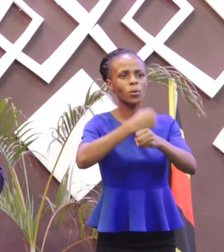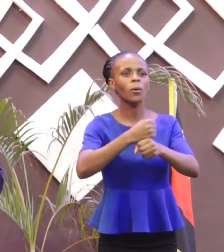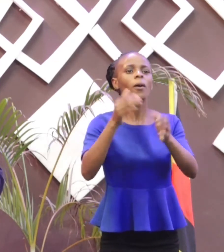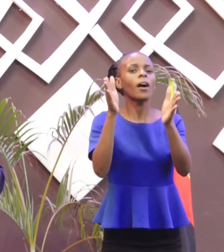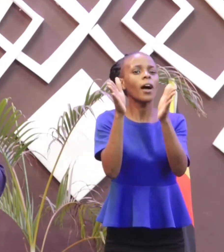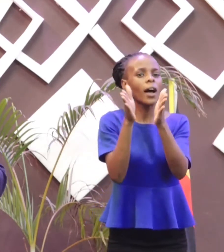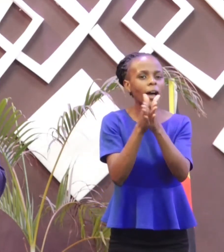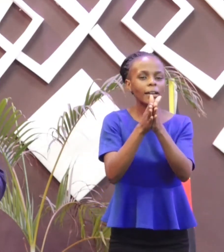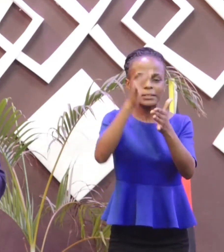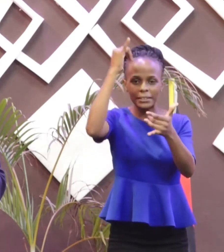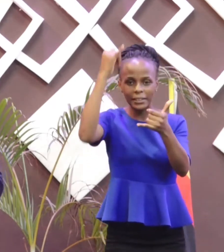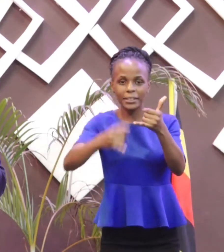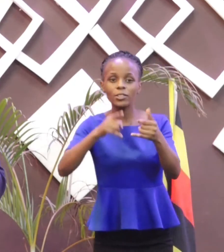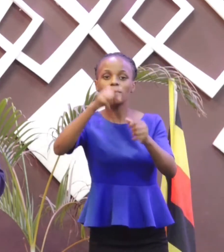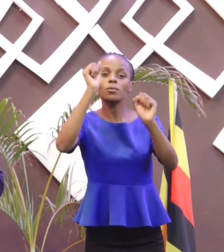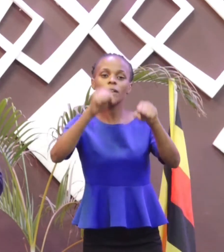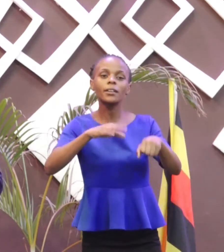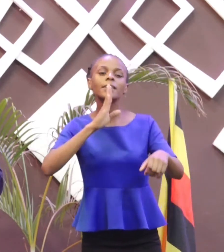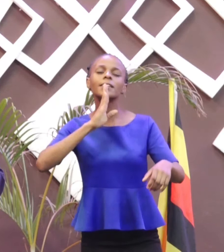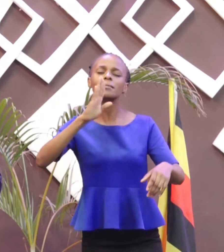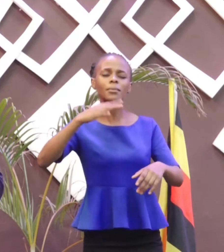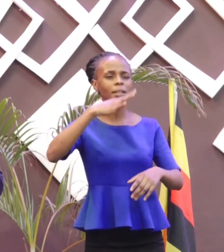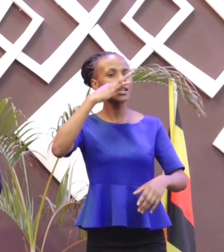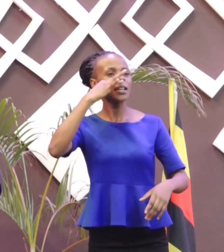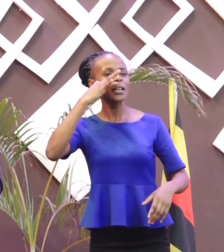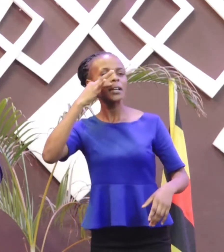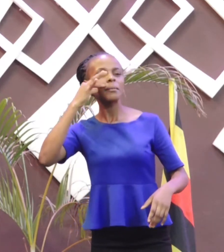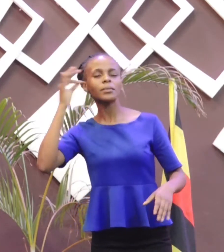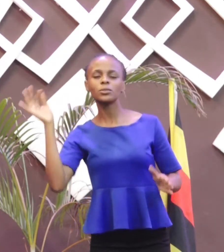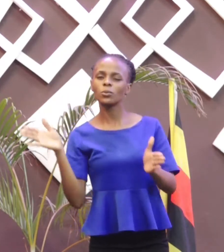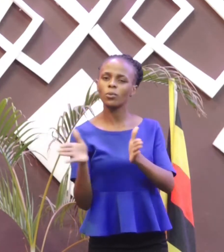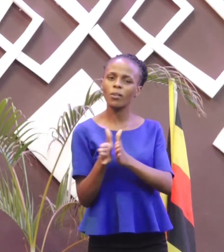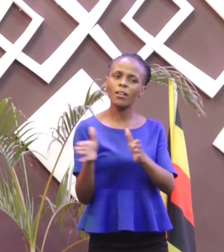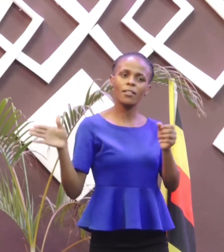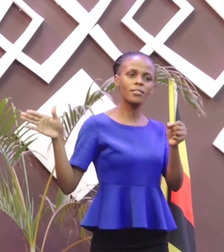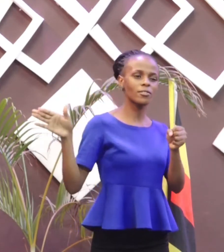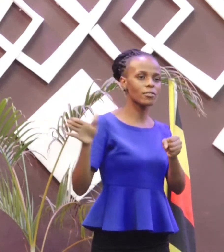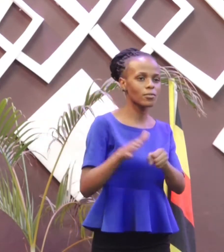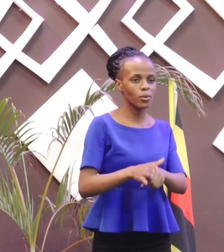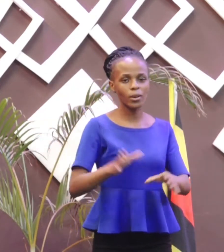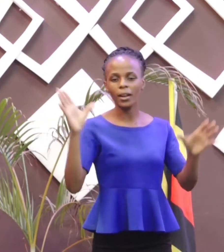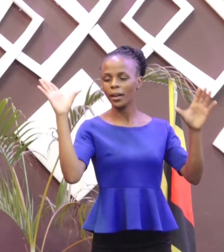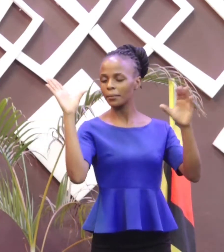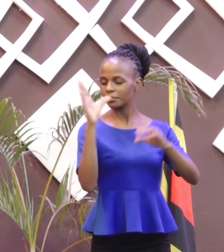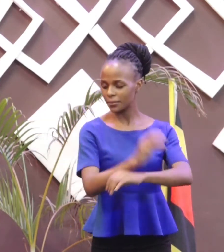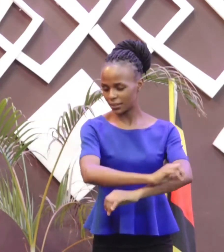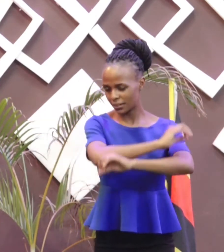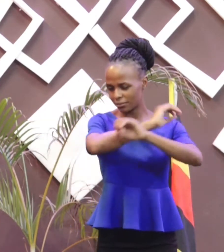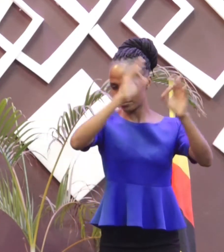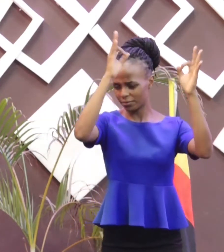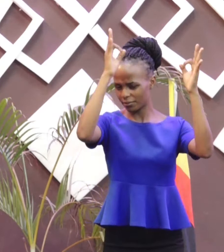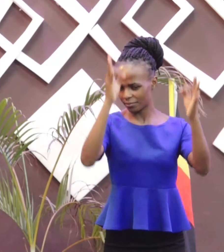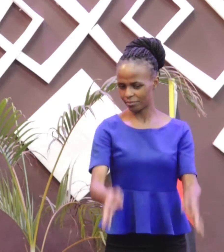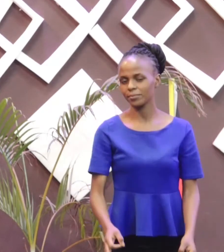you may be mature and complete, not lacking anything. Mulokuna agamba nti era